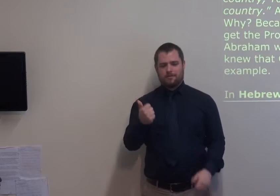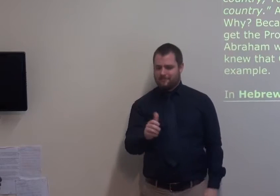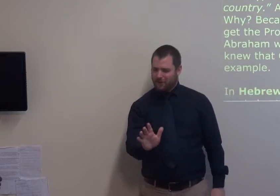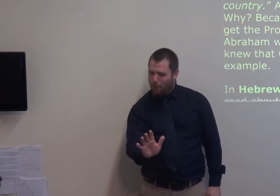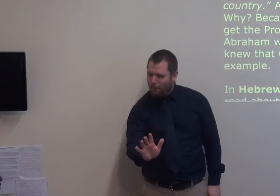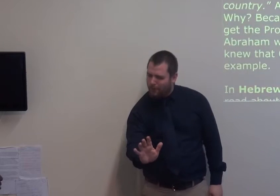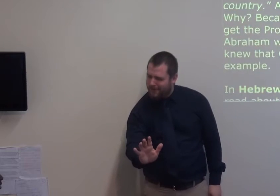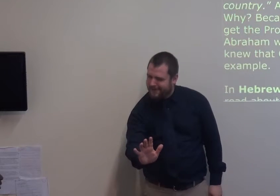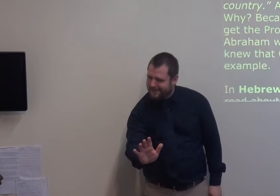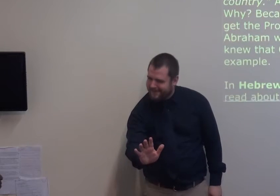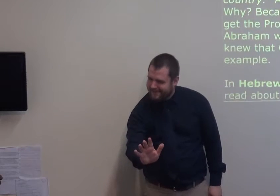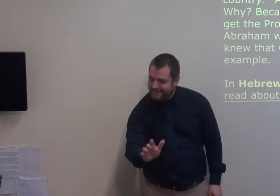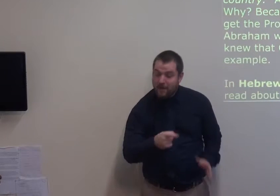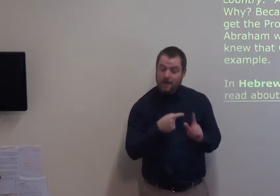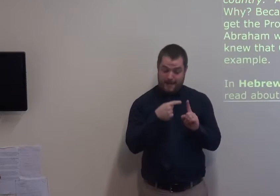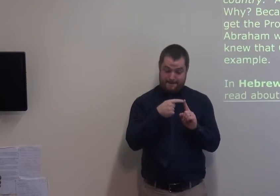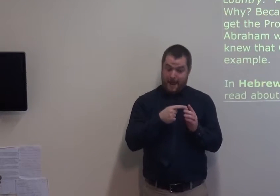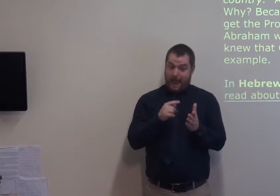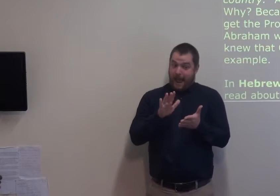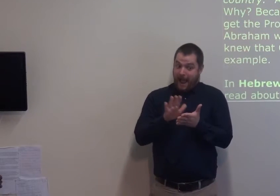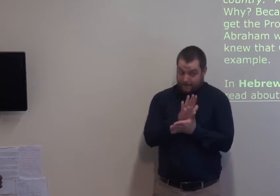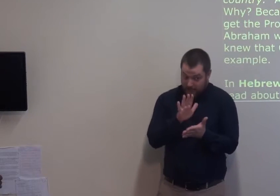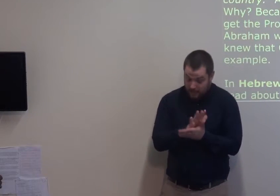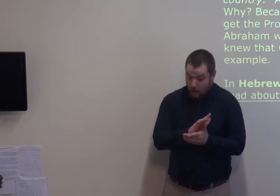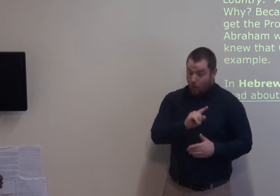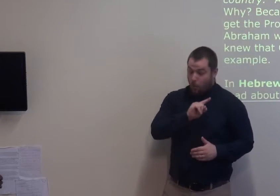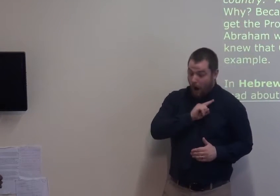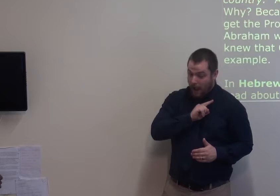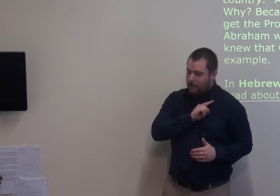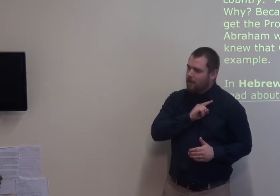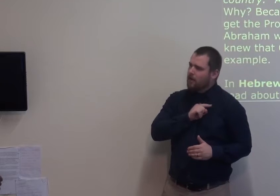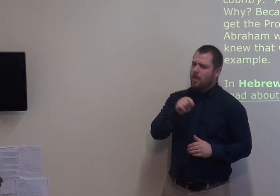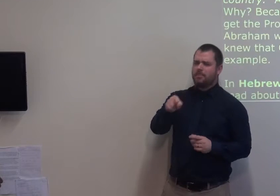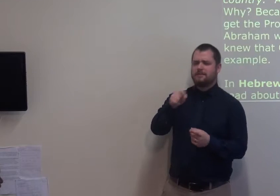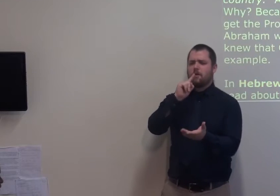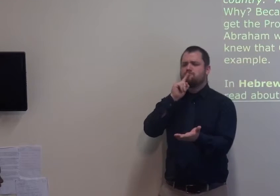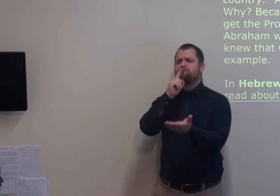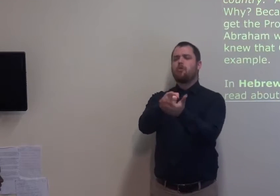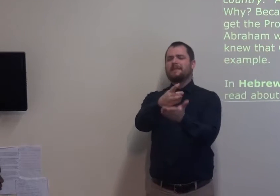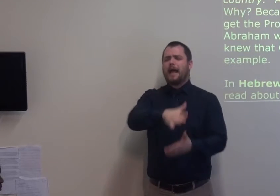No. Abraham was happy because he knew God was using as an example.